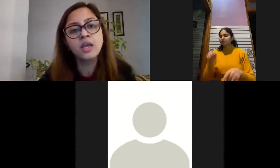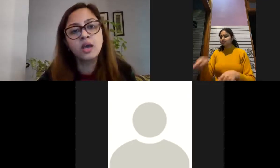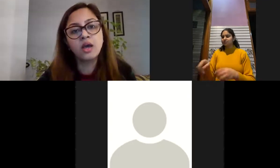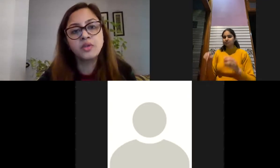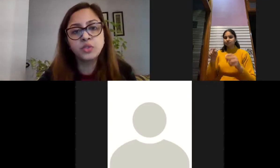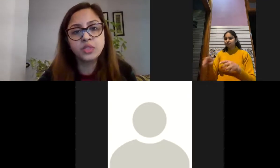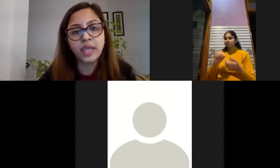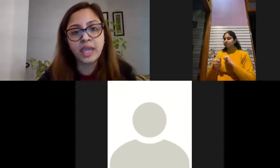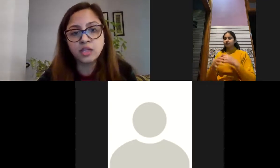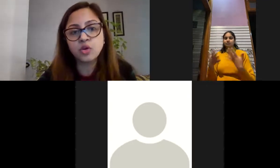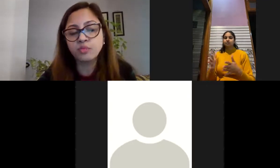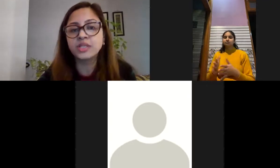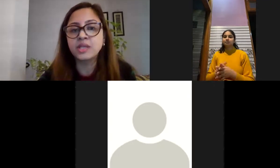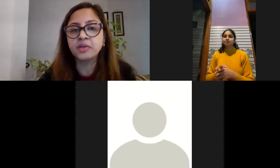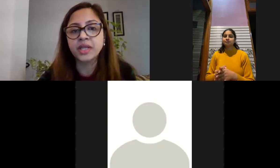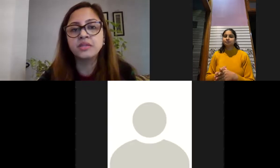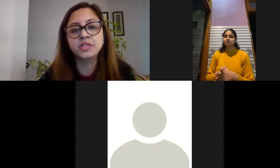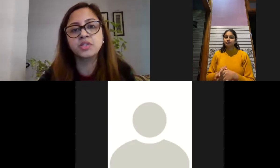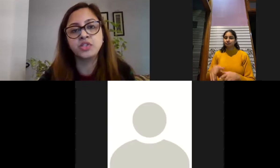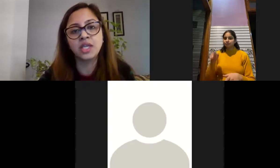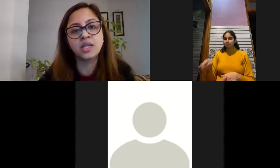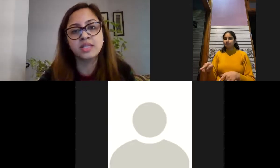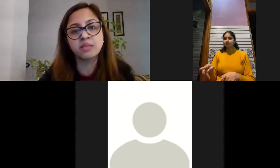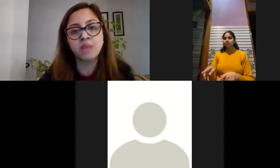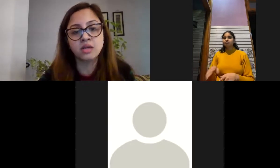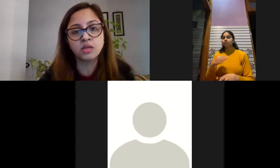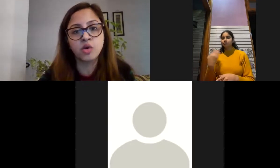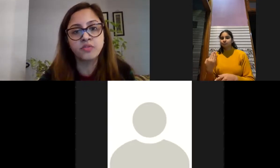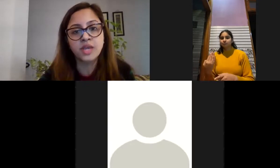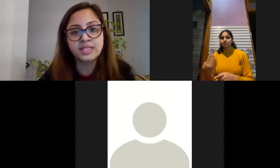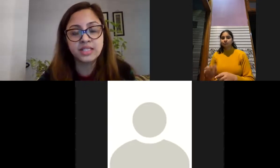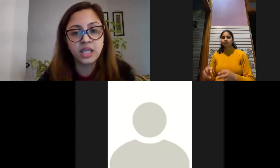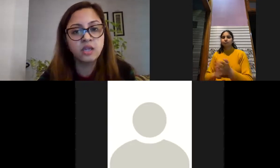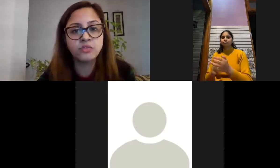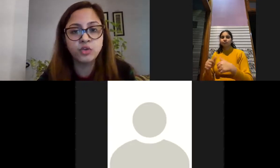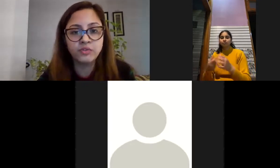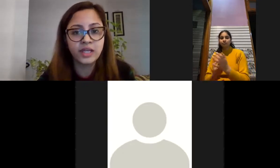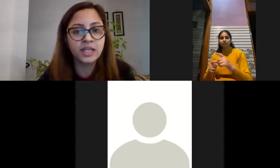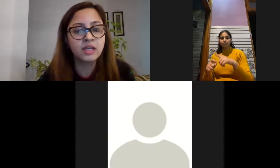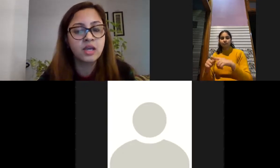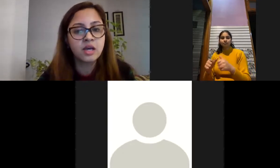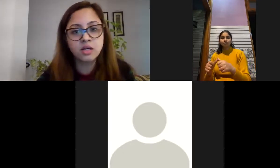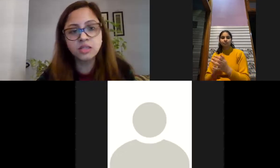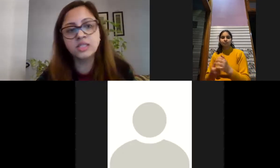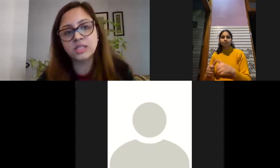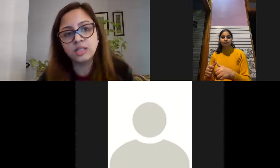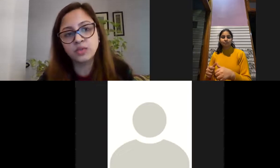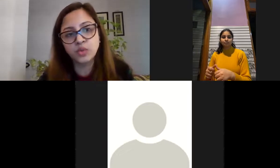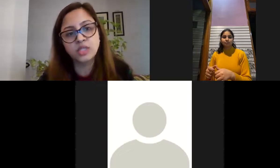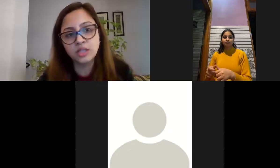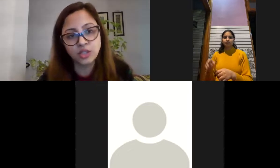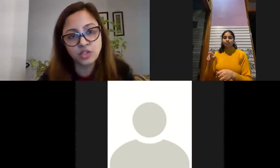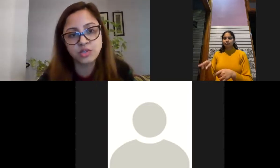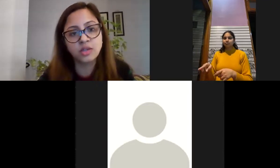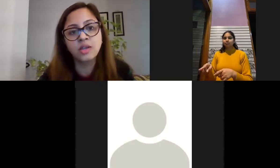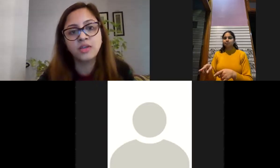then, the end of Bertha renders Jane as a marker of sane, fulfilling, earnestly